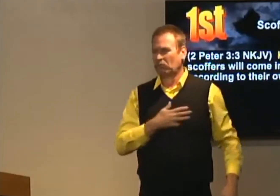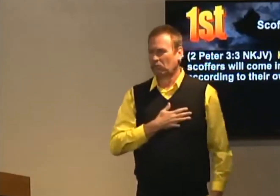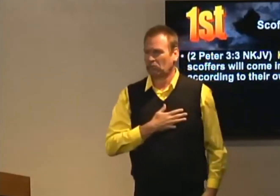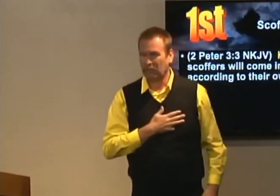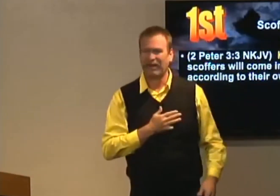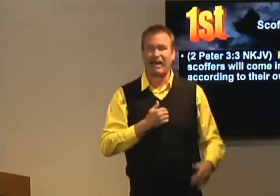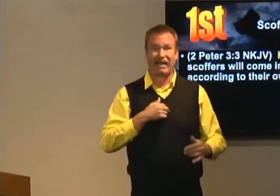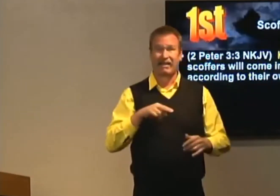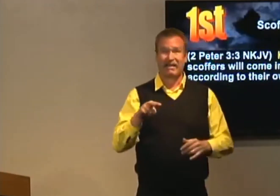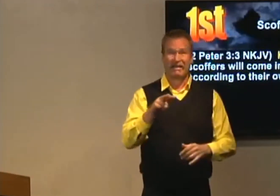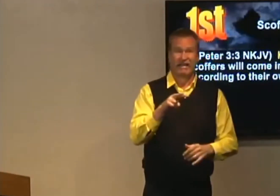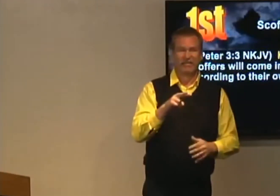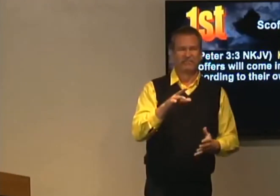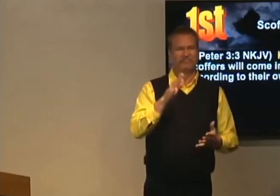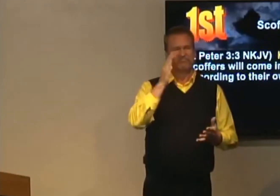people.